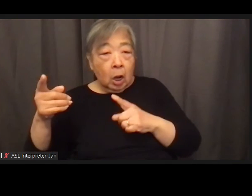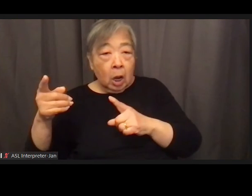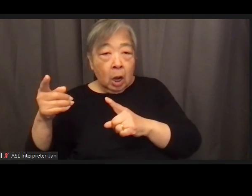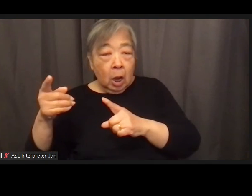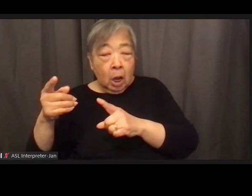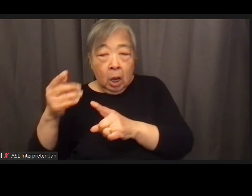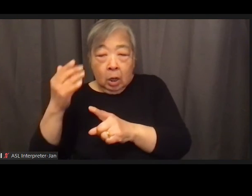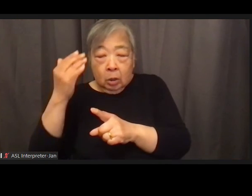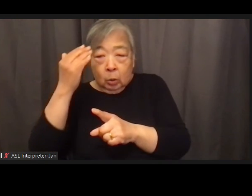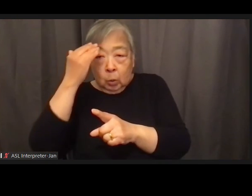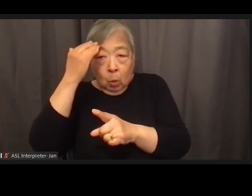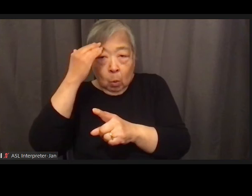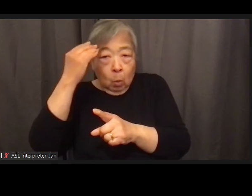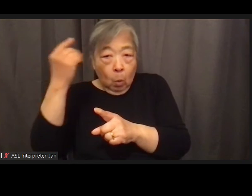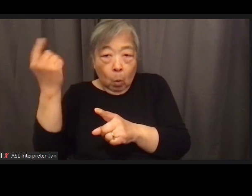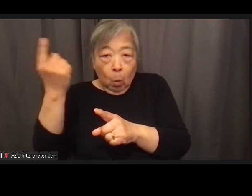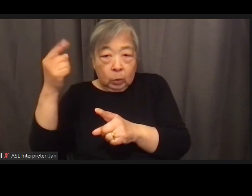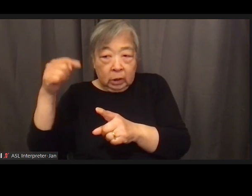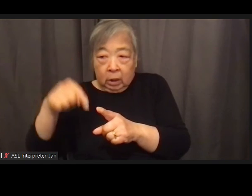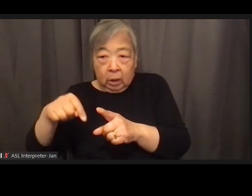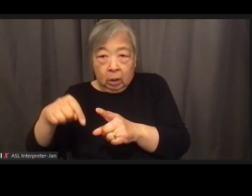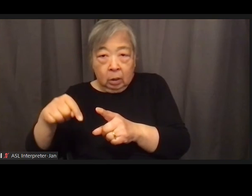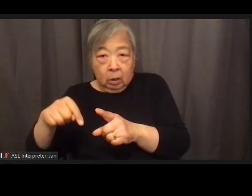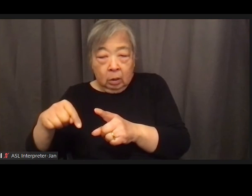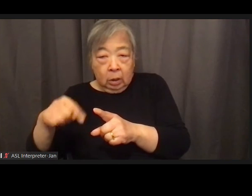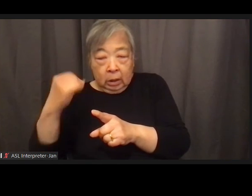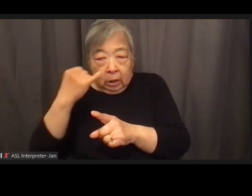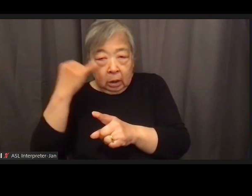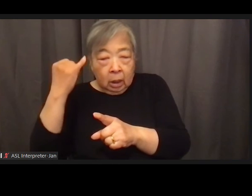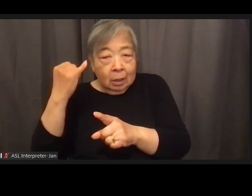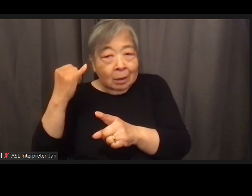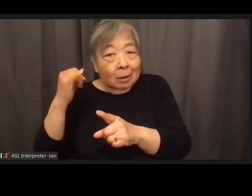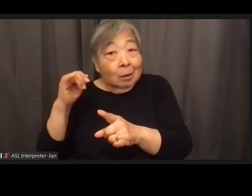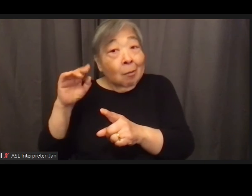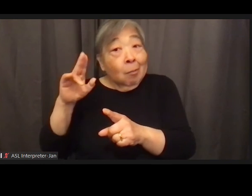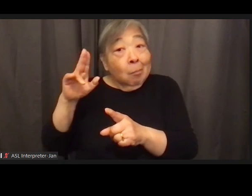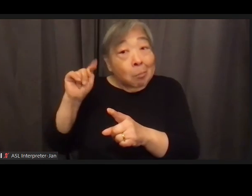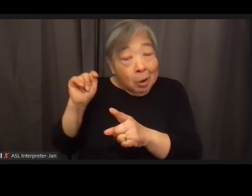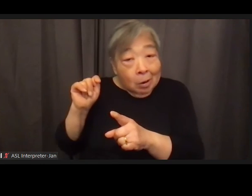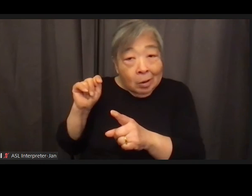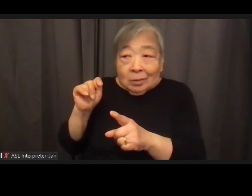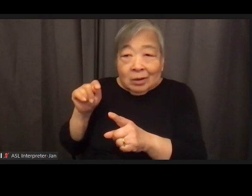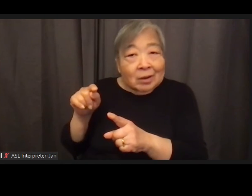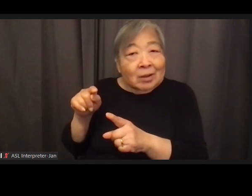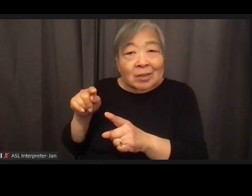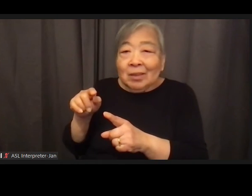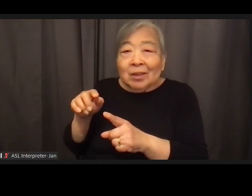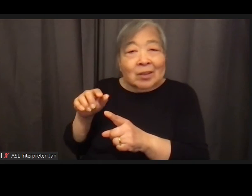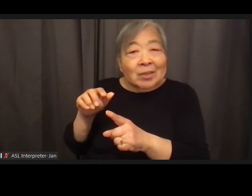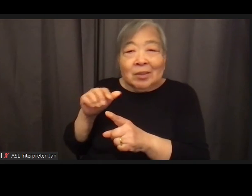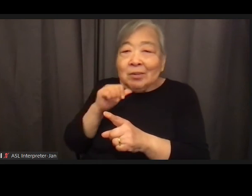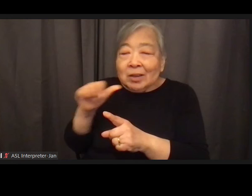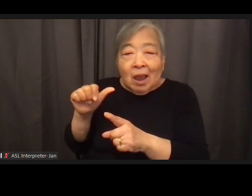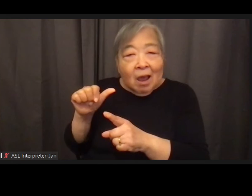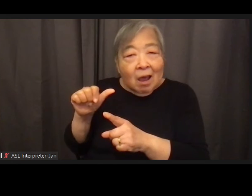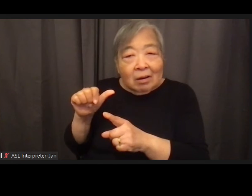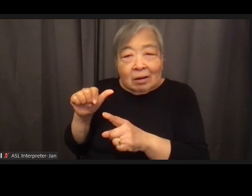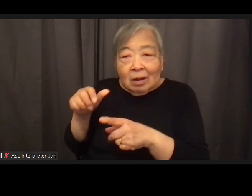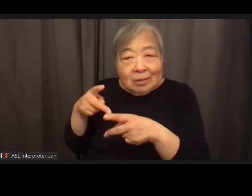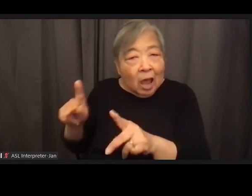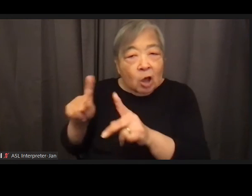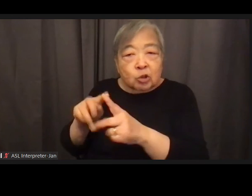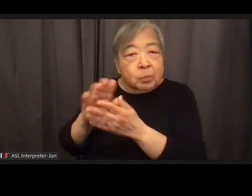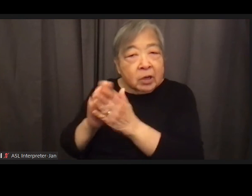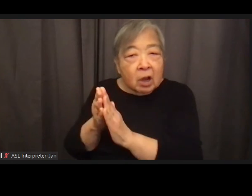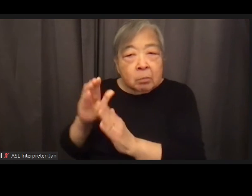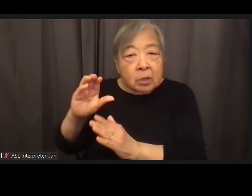you know, in young age, but they're not given a path to citizenship, and based on this bizarre